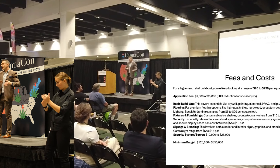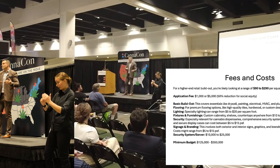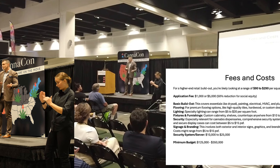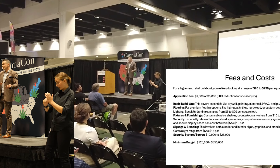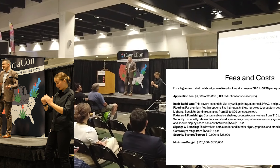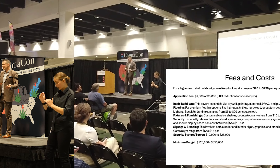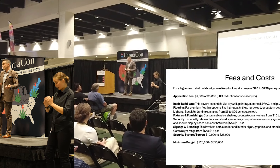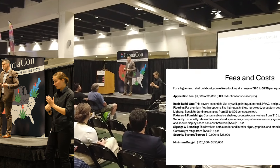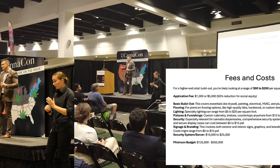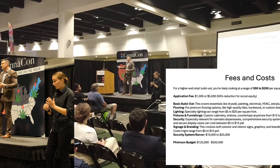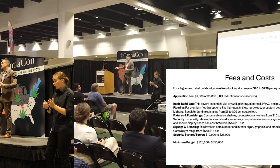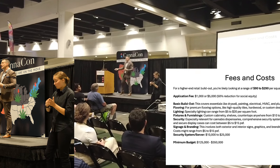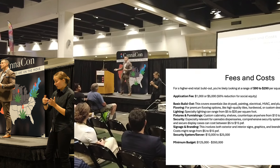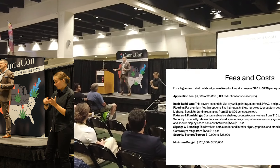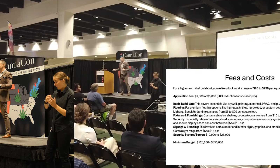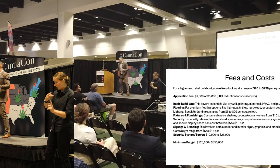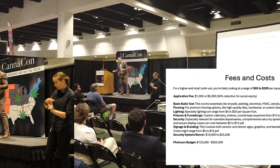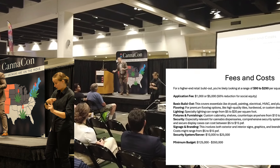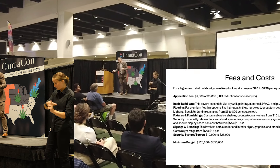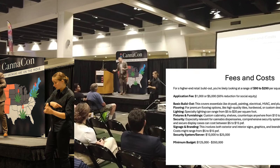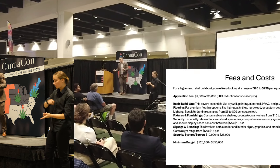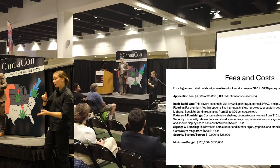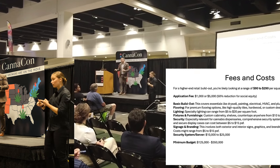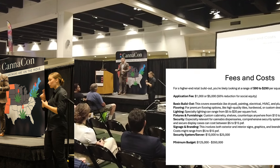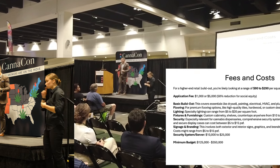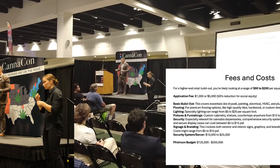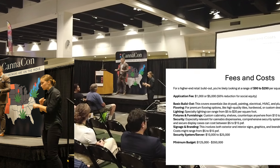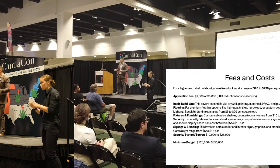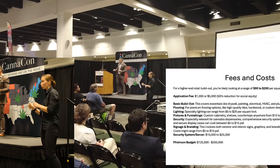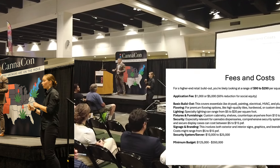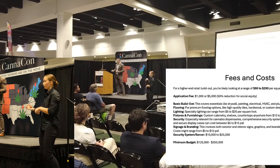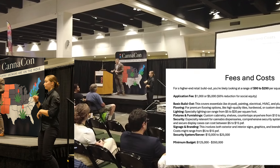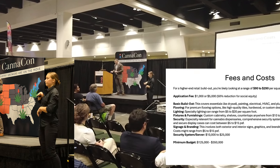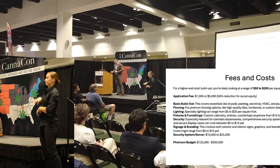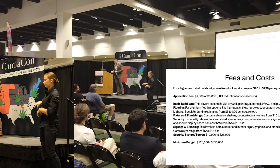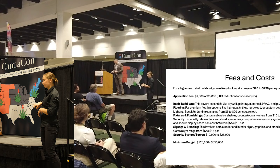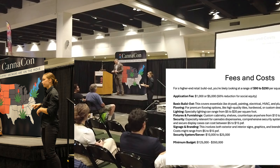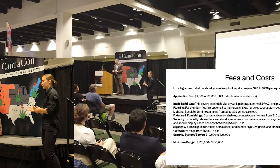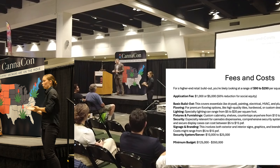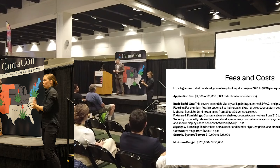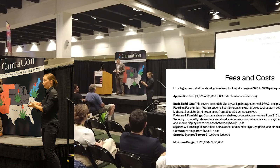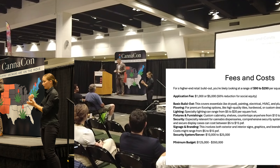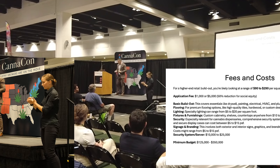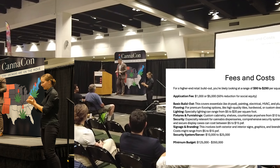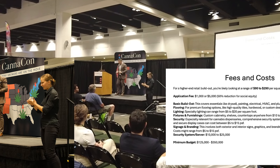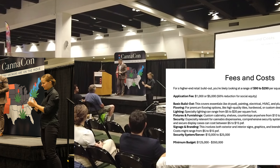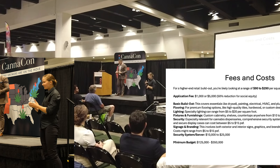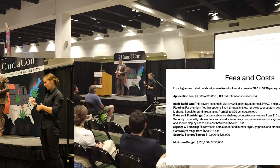the time you're responsible for those lease payments until the time that you can actually generate revenue and start building towards your return on